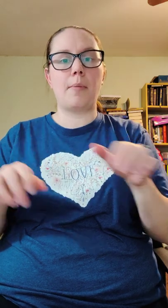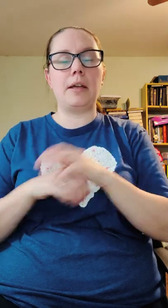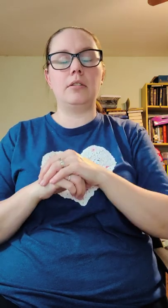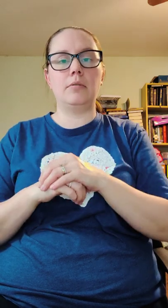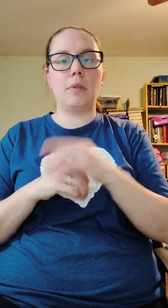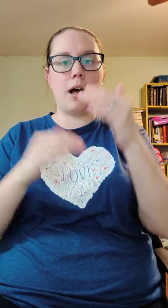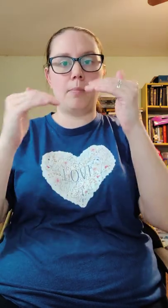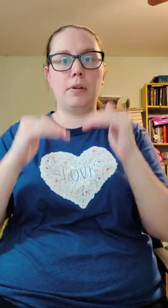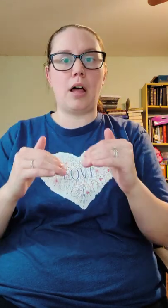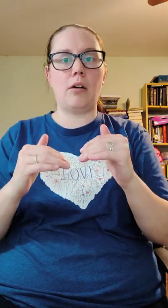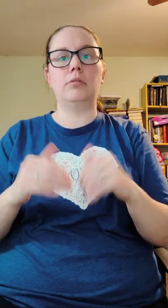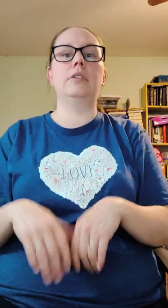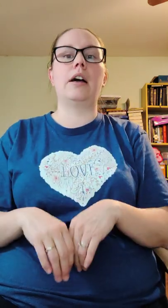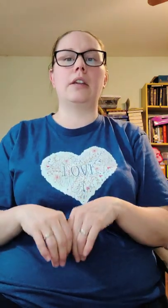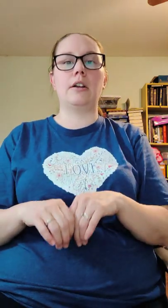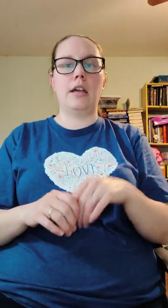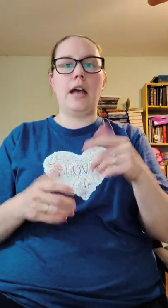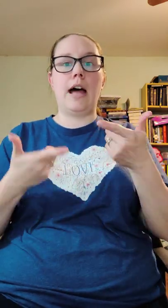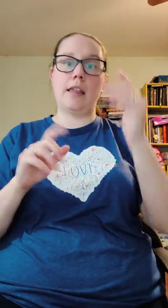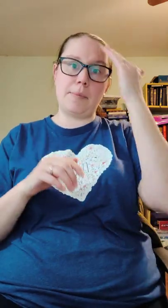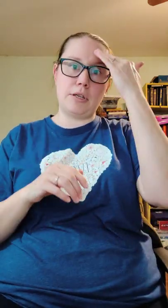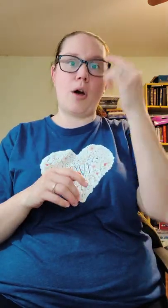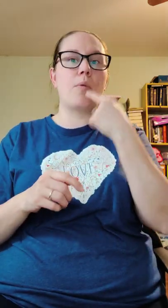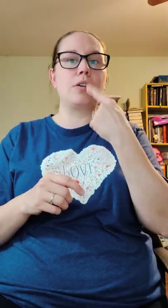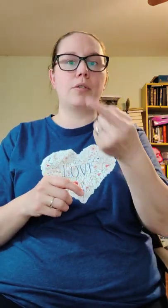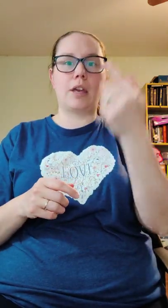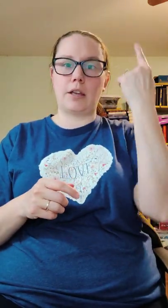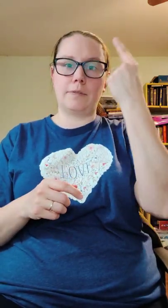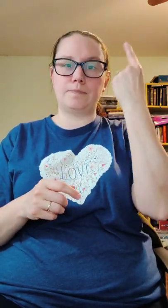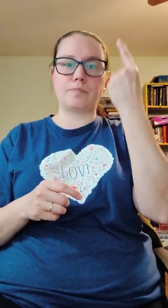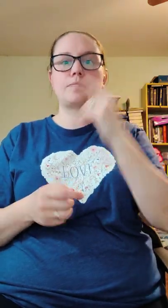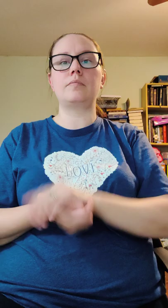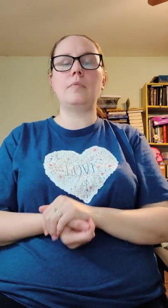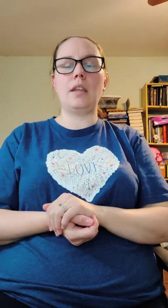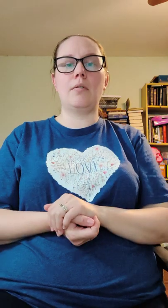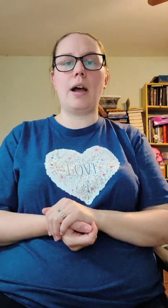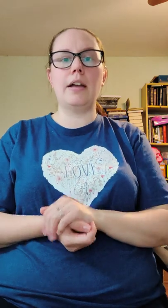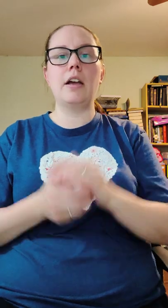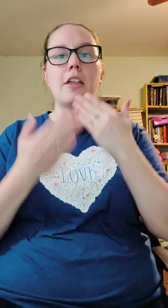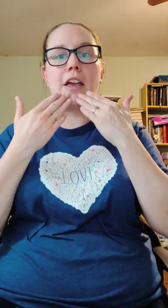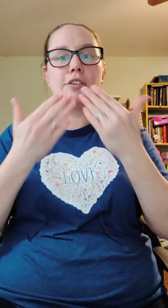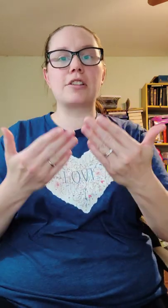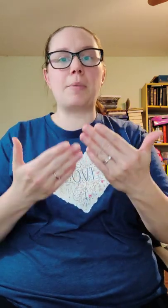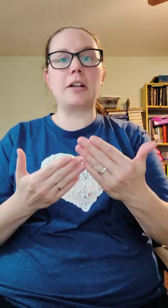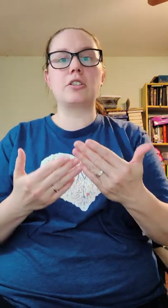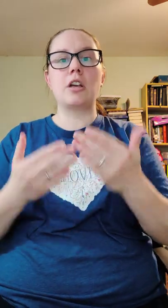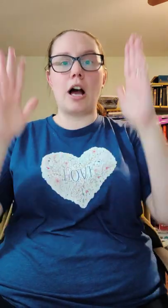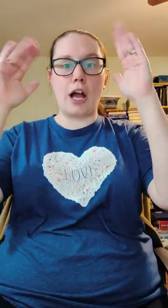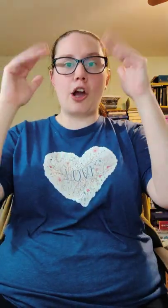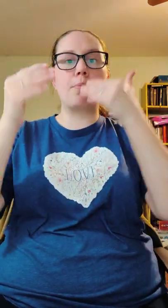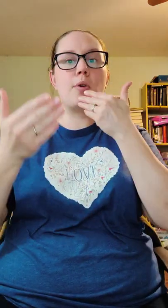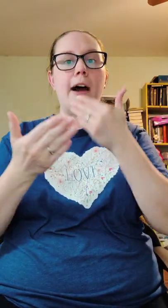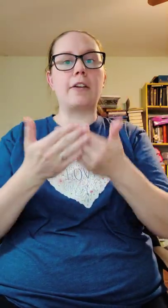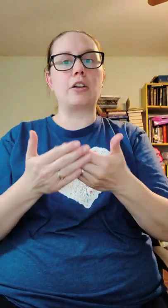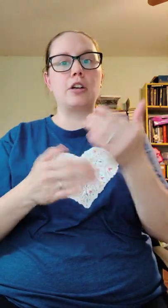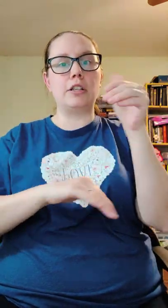Comment below down there. And let me know what you think. Okay. Thank you so much. I hope you have a good